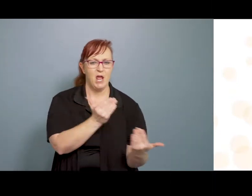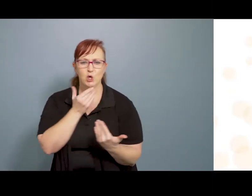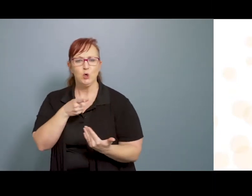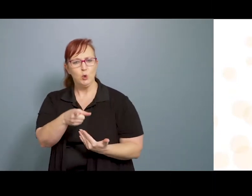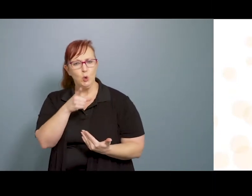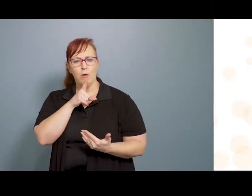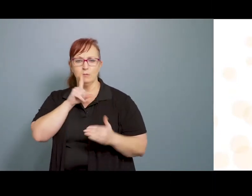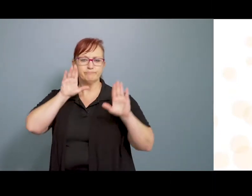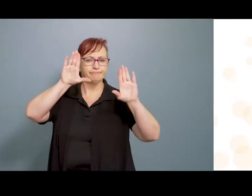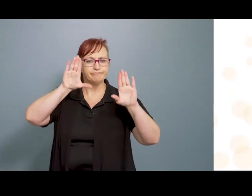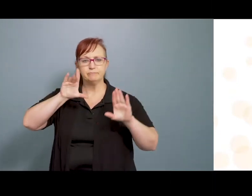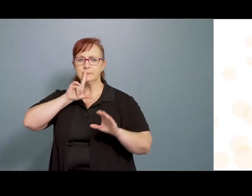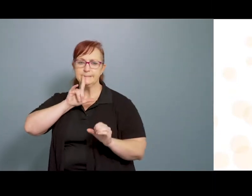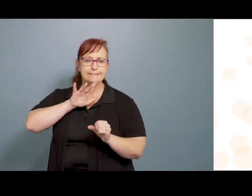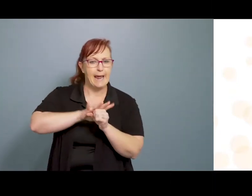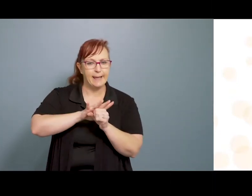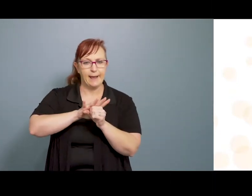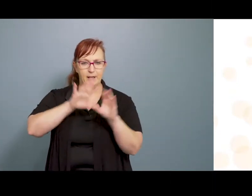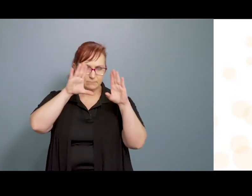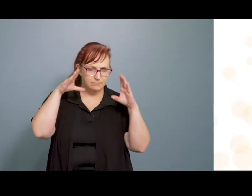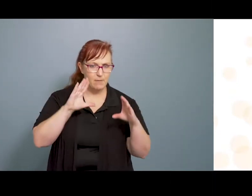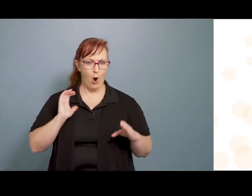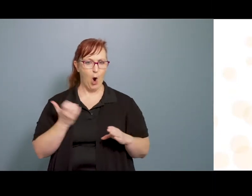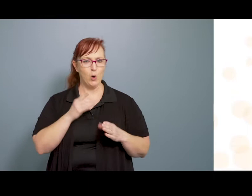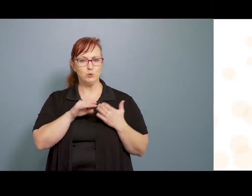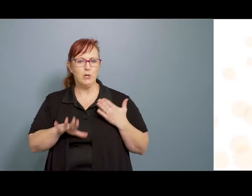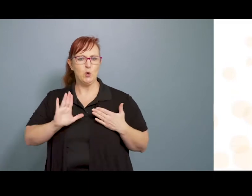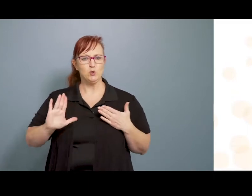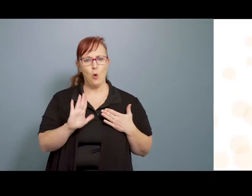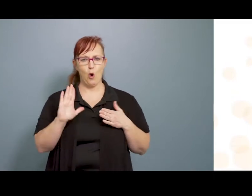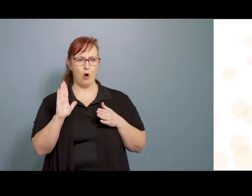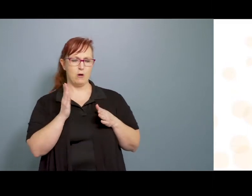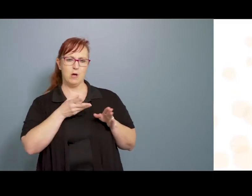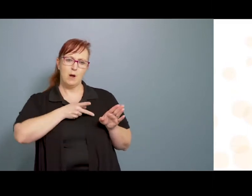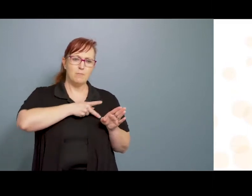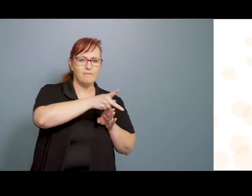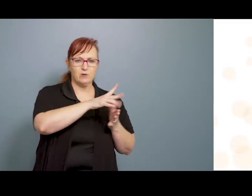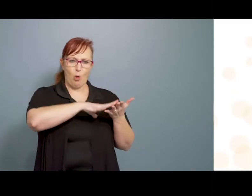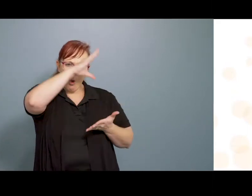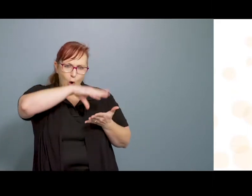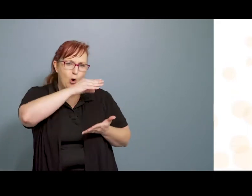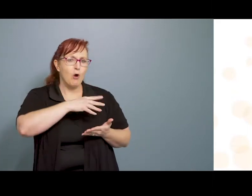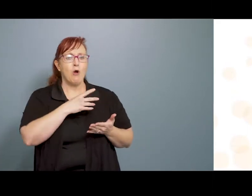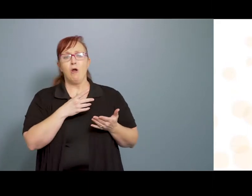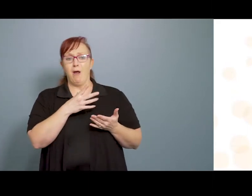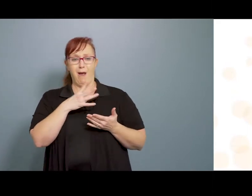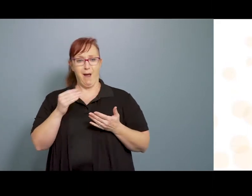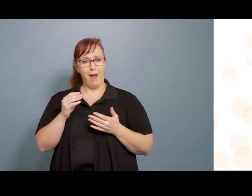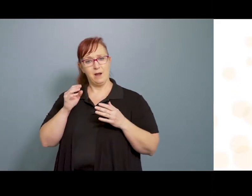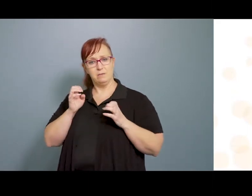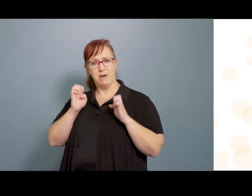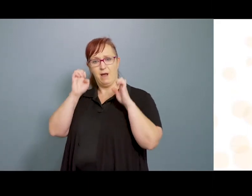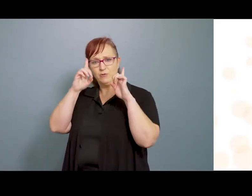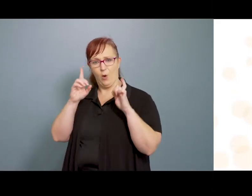students, to your craft, and to your professionalism, and for your endurance and work ethic. This, yes, has been